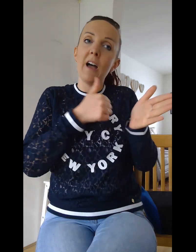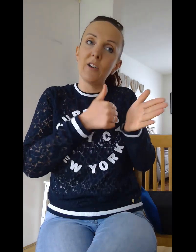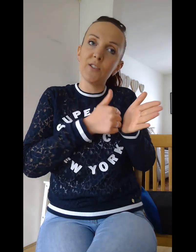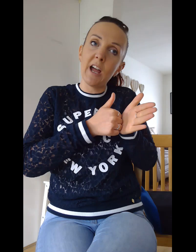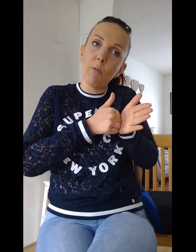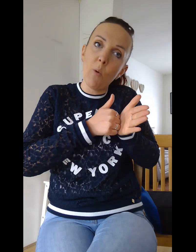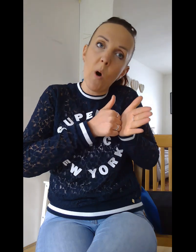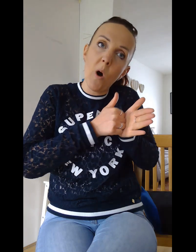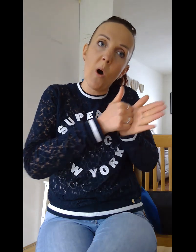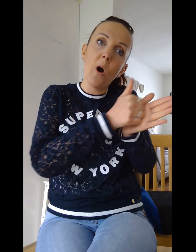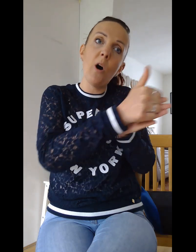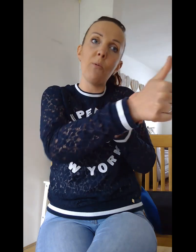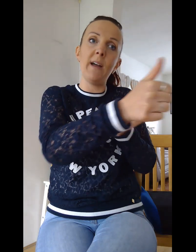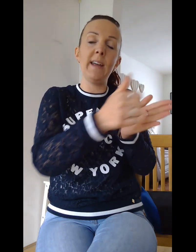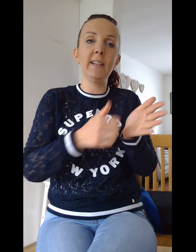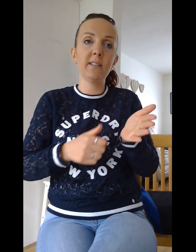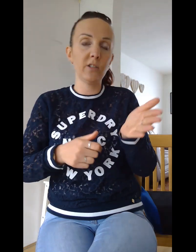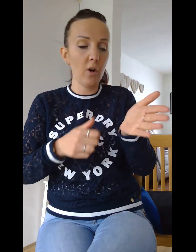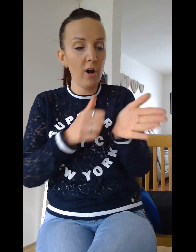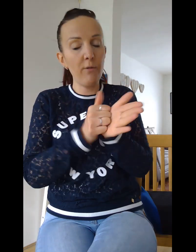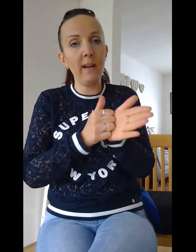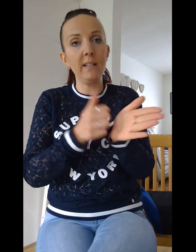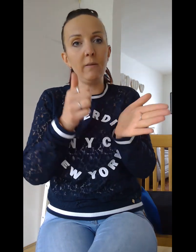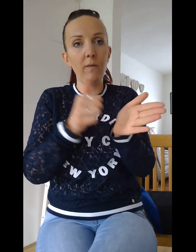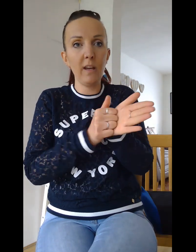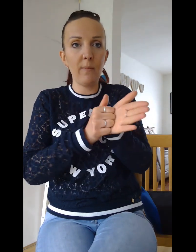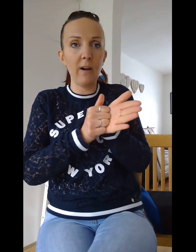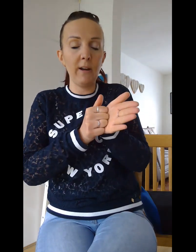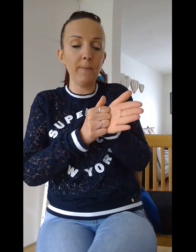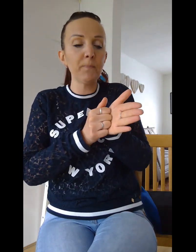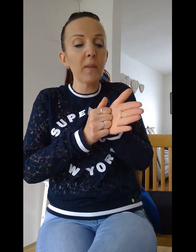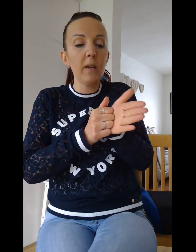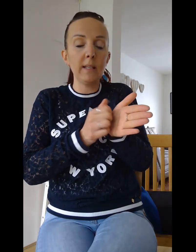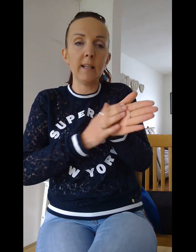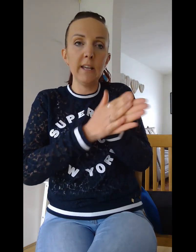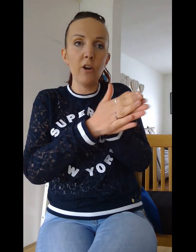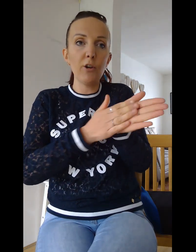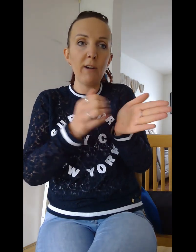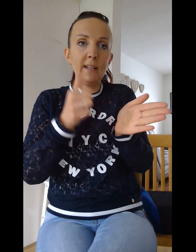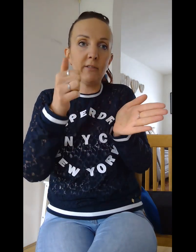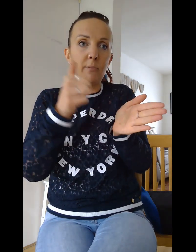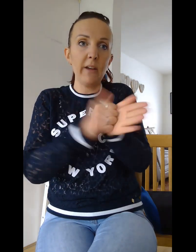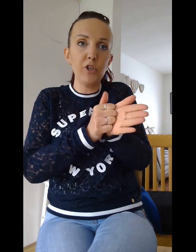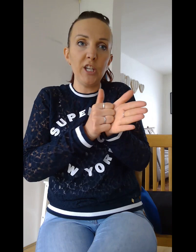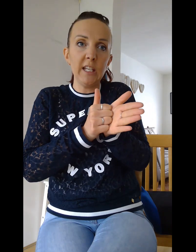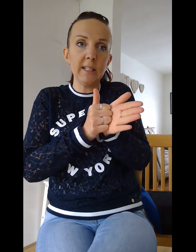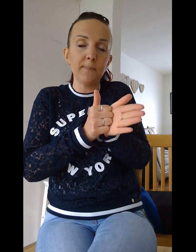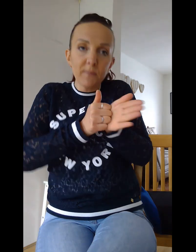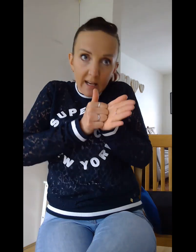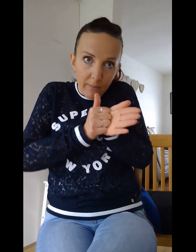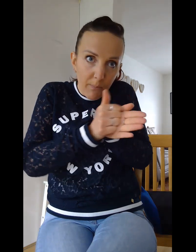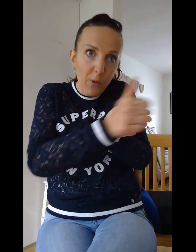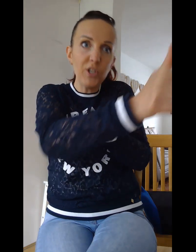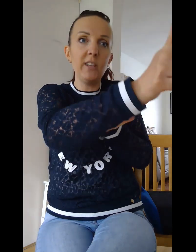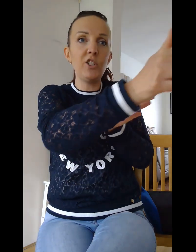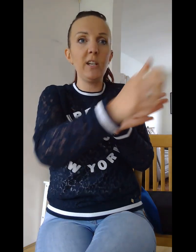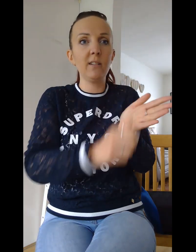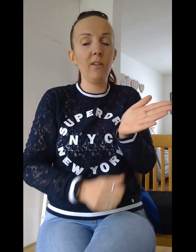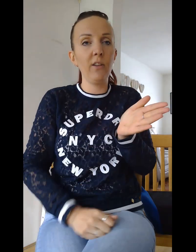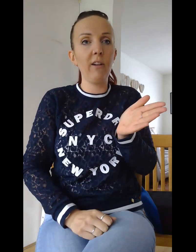Because I will always, so always, if you think about it, it's like you've got a grater and a bit of cheese, and you're pushing the cheese along the